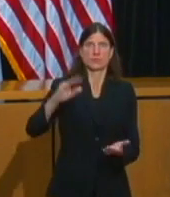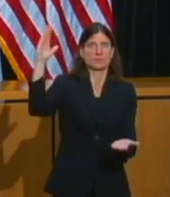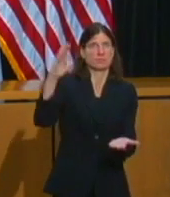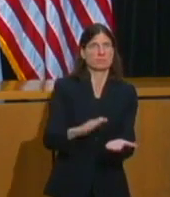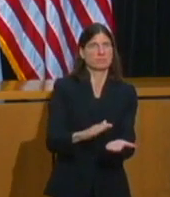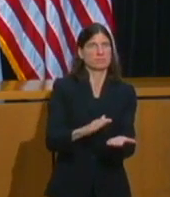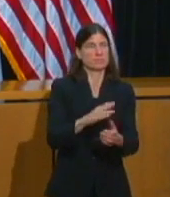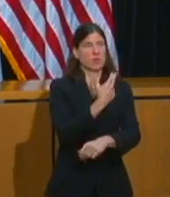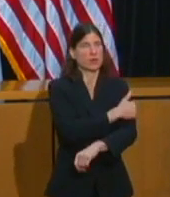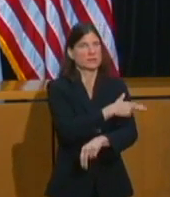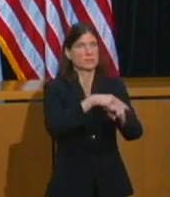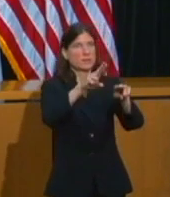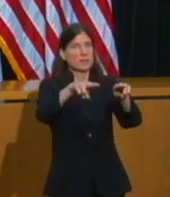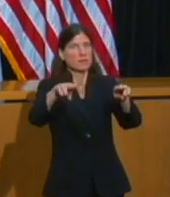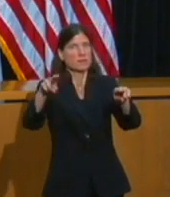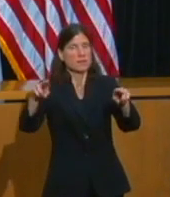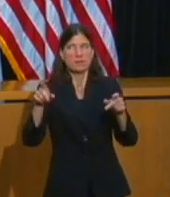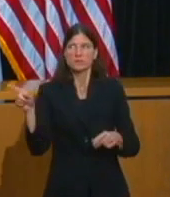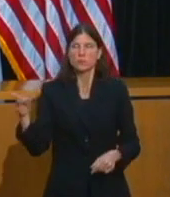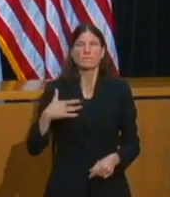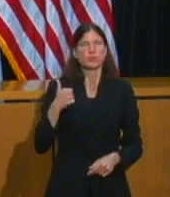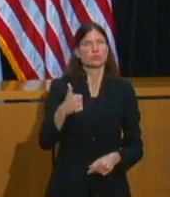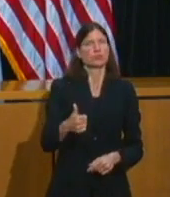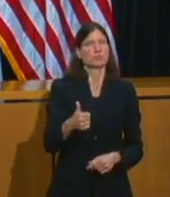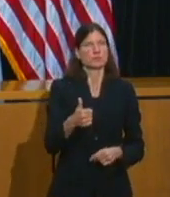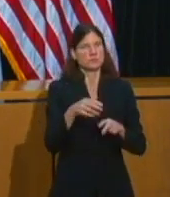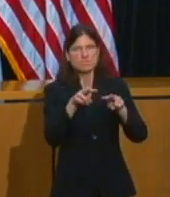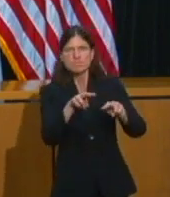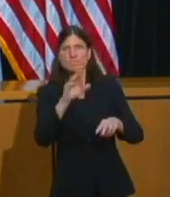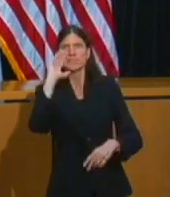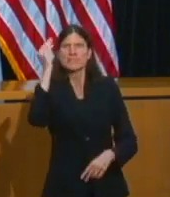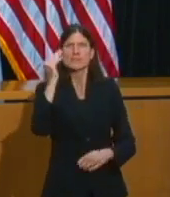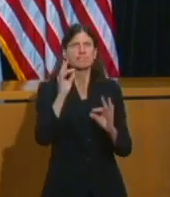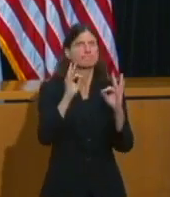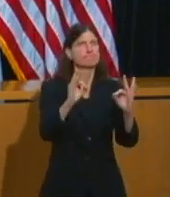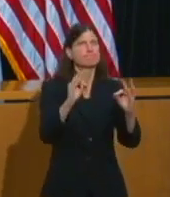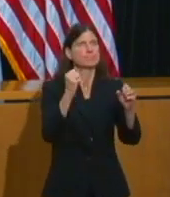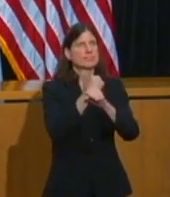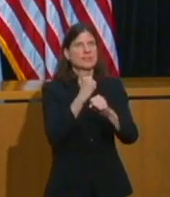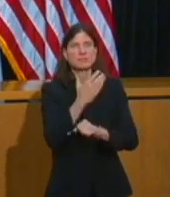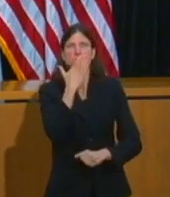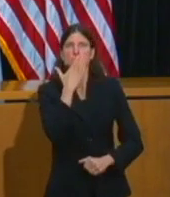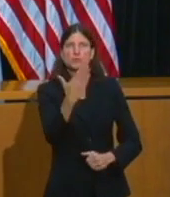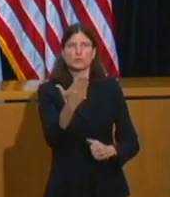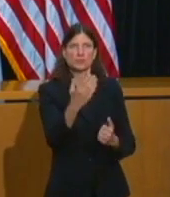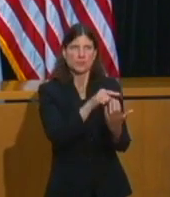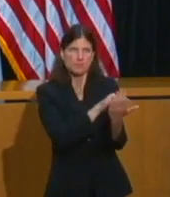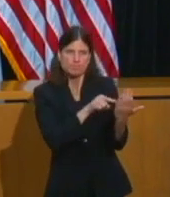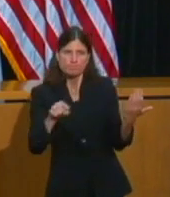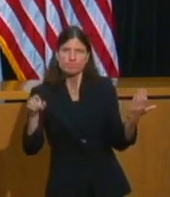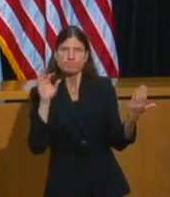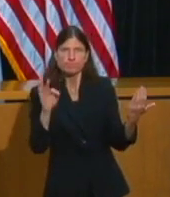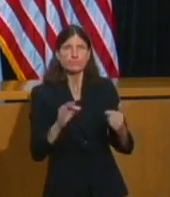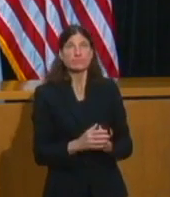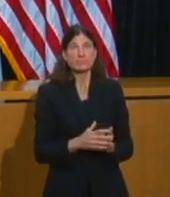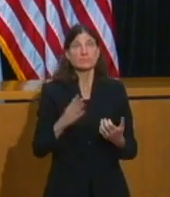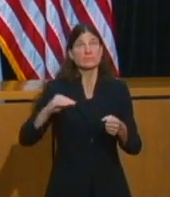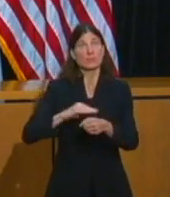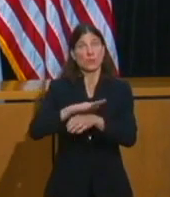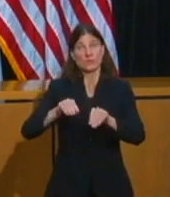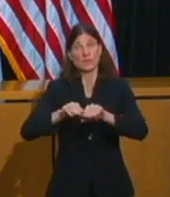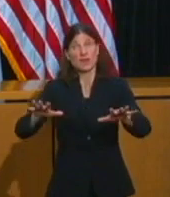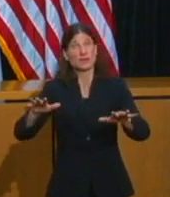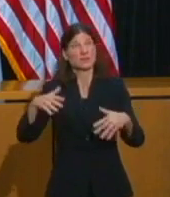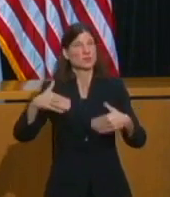data are the primary indicators of how COVID-19 is impacting our communities, and it will continue to determine how and when